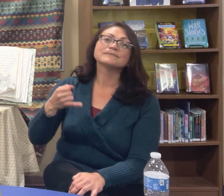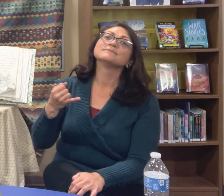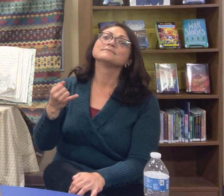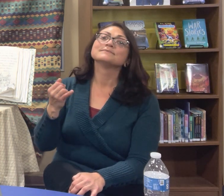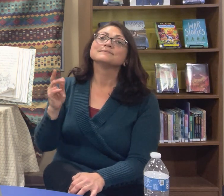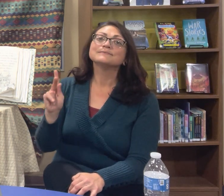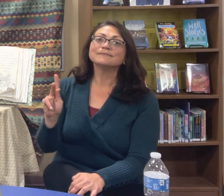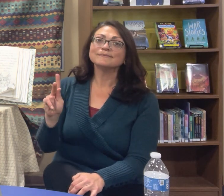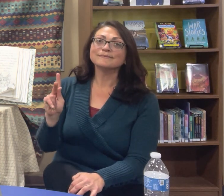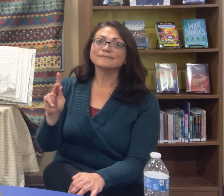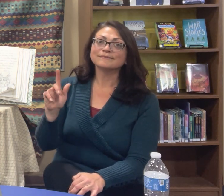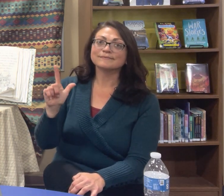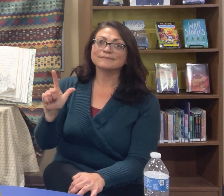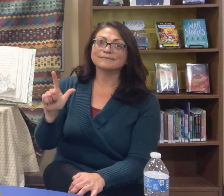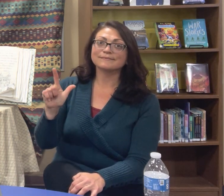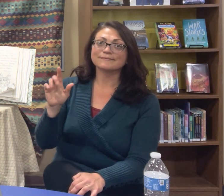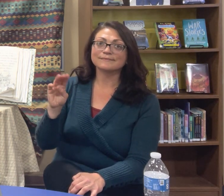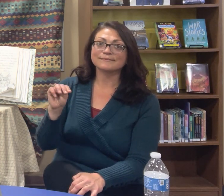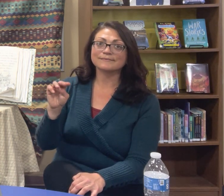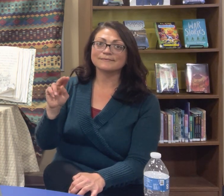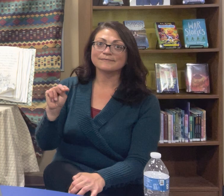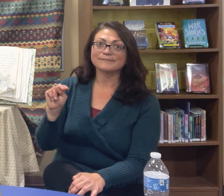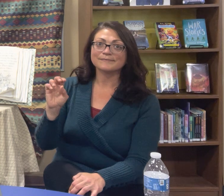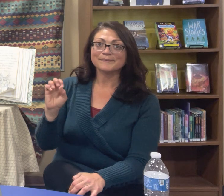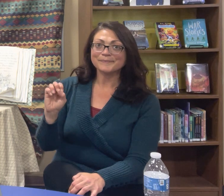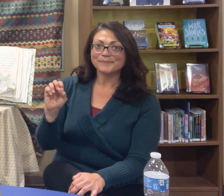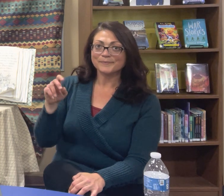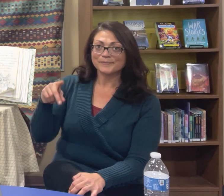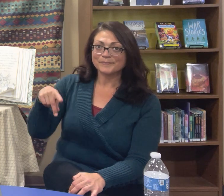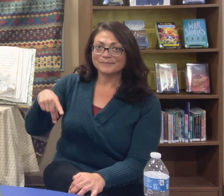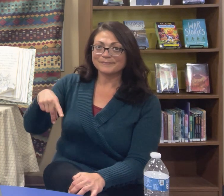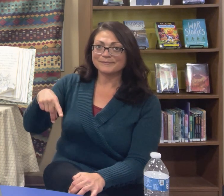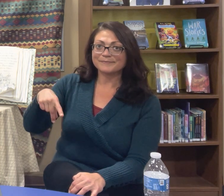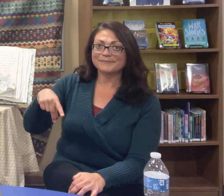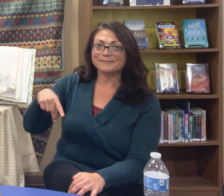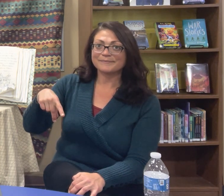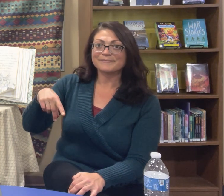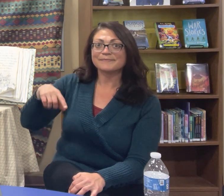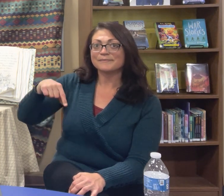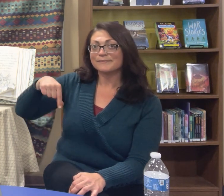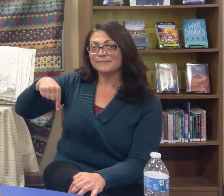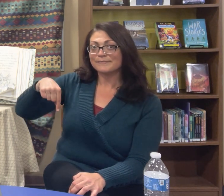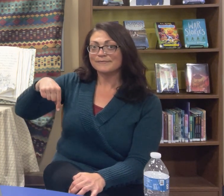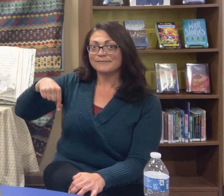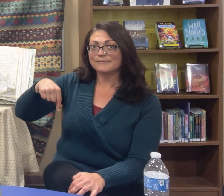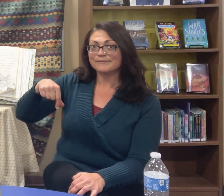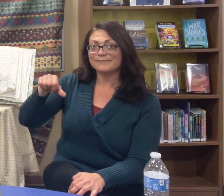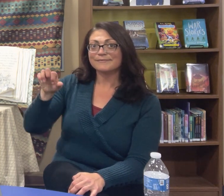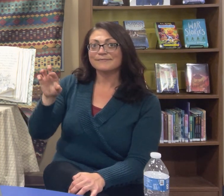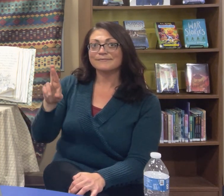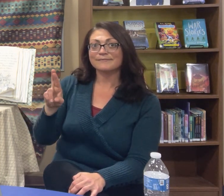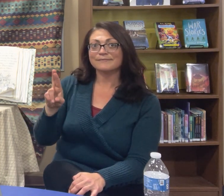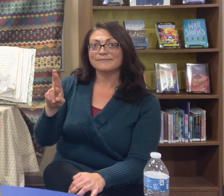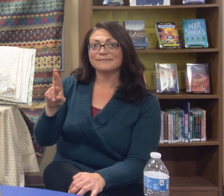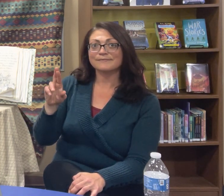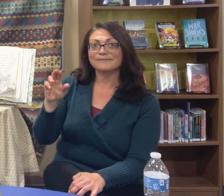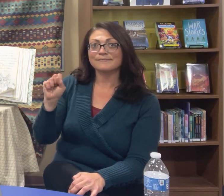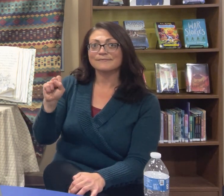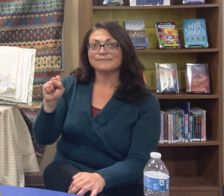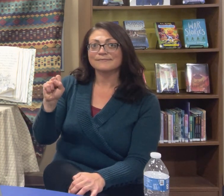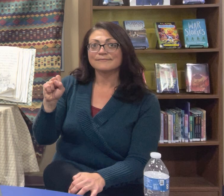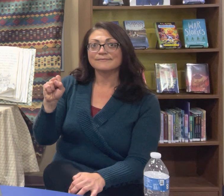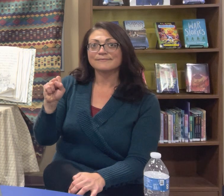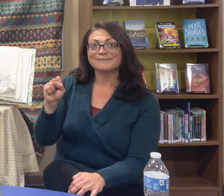I, J, K, L, M, N, O, P, Q,